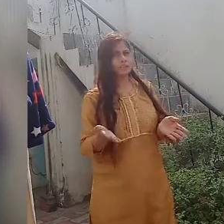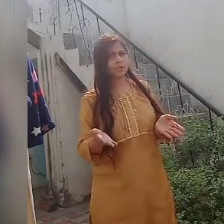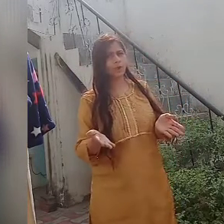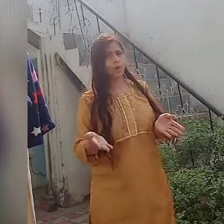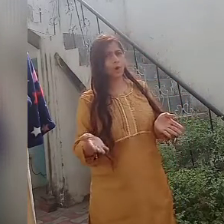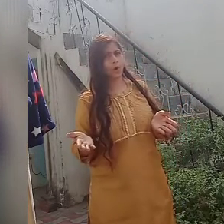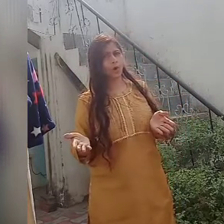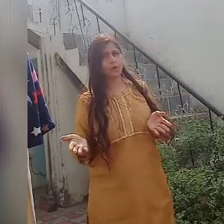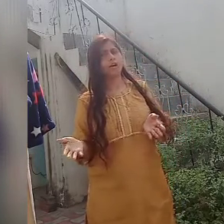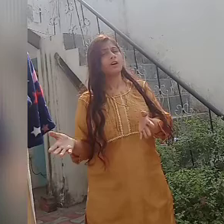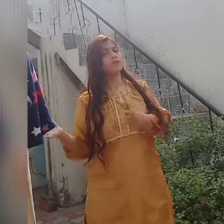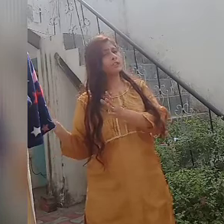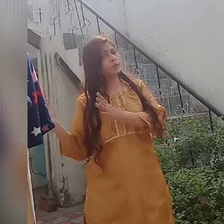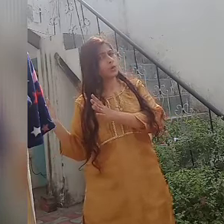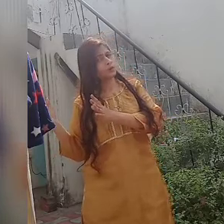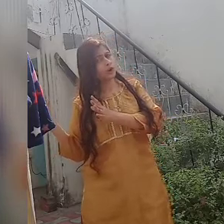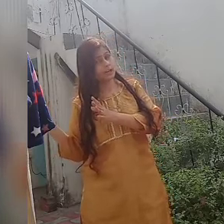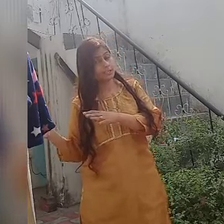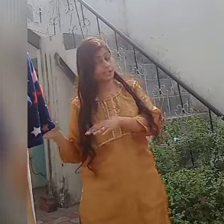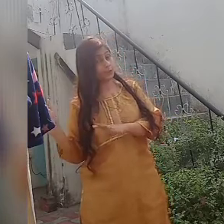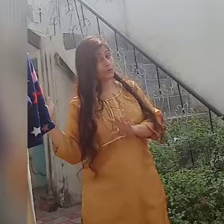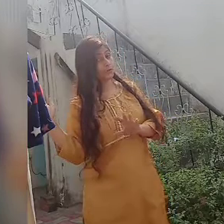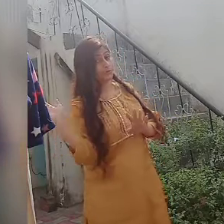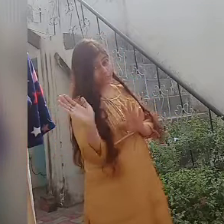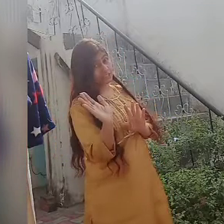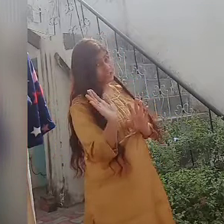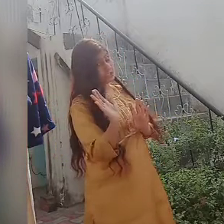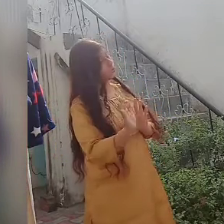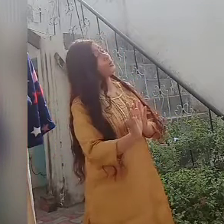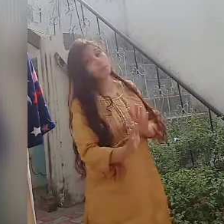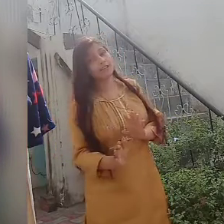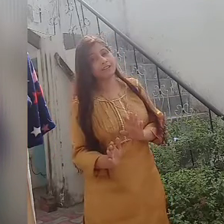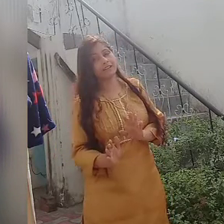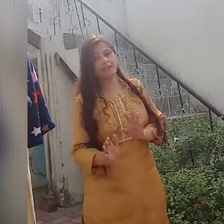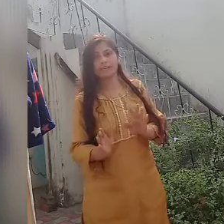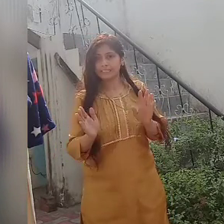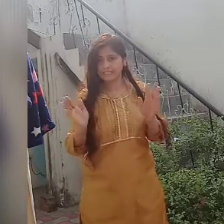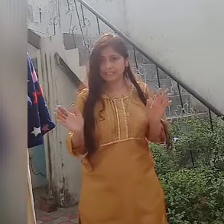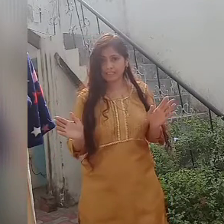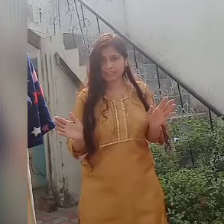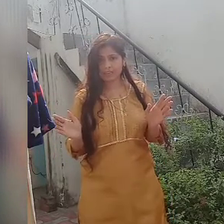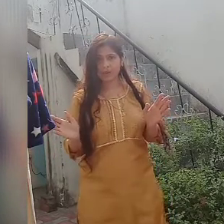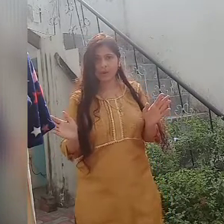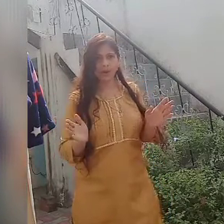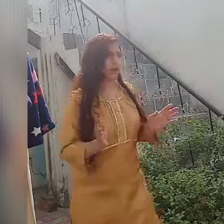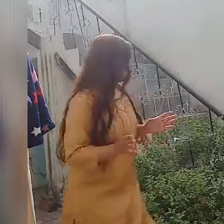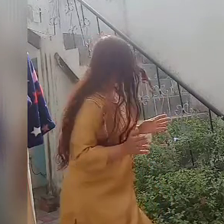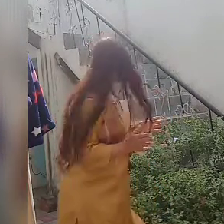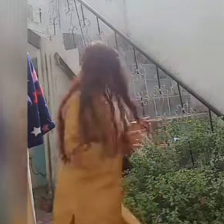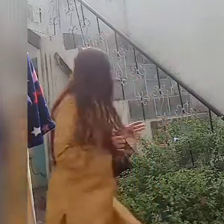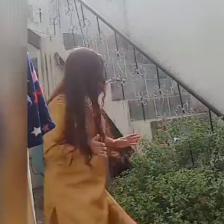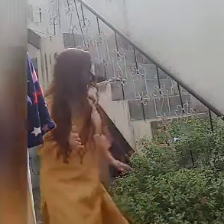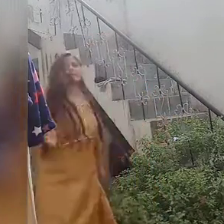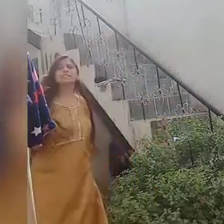heating or freezing of ice into fridges or cooling. Isn't it? Or I will take some